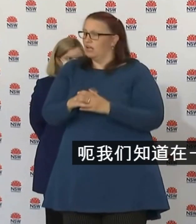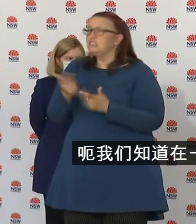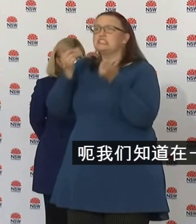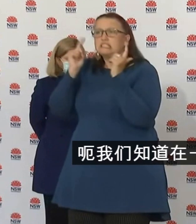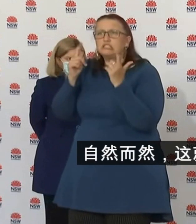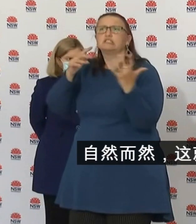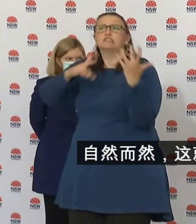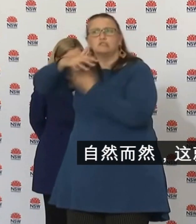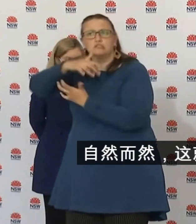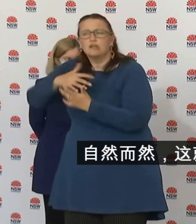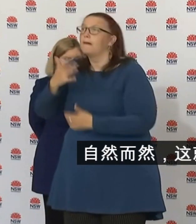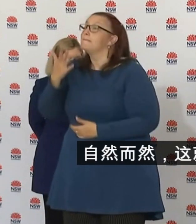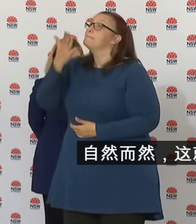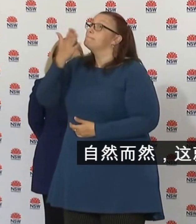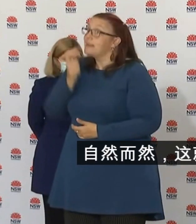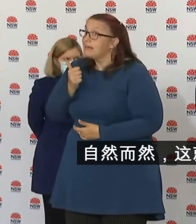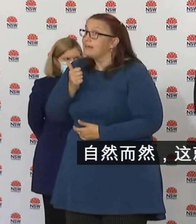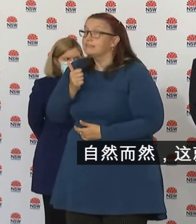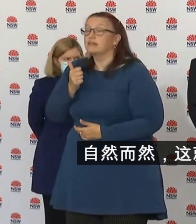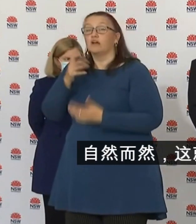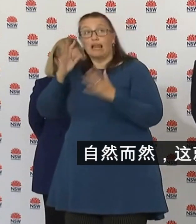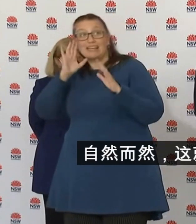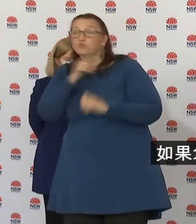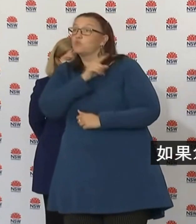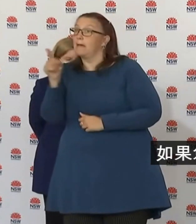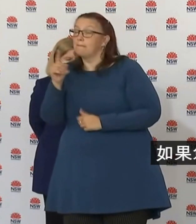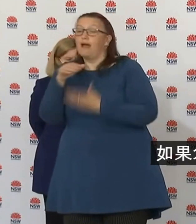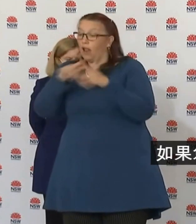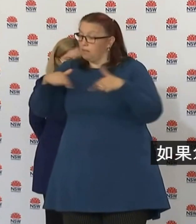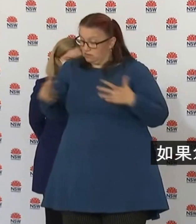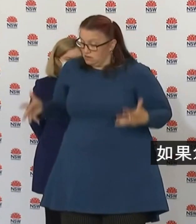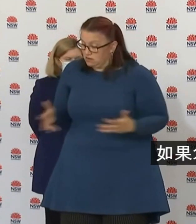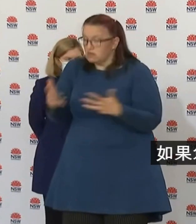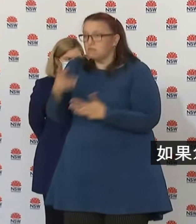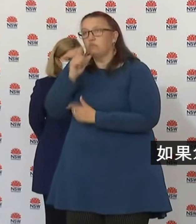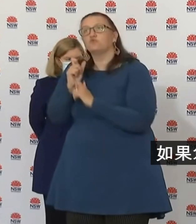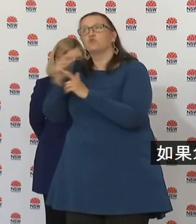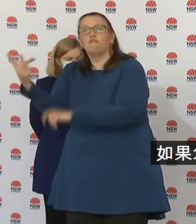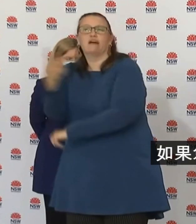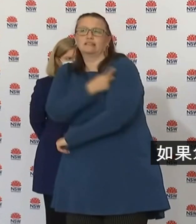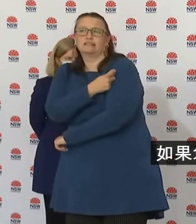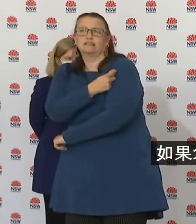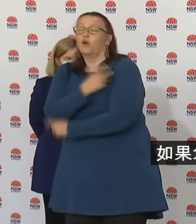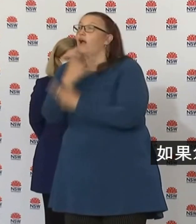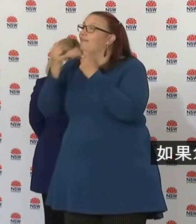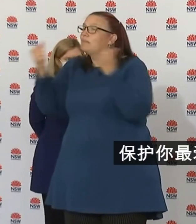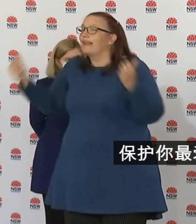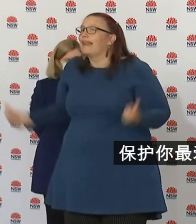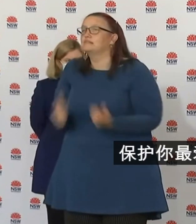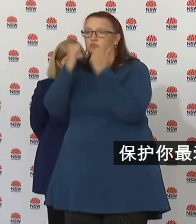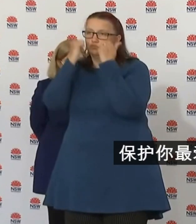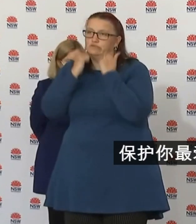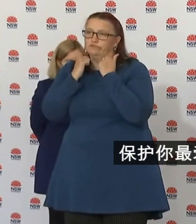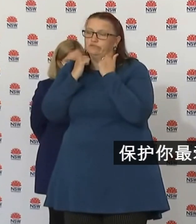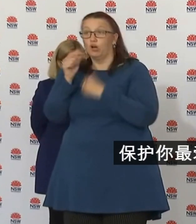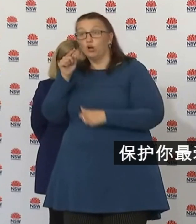vaccine isn't something that comes naturally, and that's why we're really providing that important information. The evidence is there. If you want to